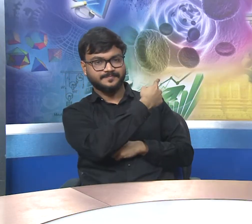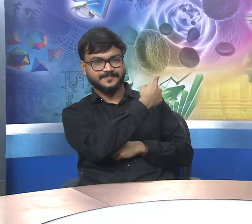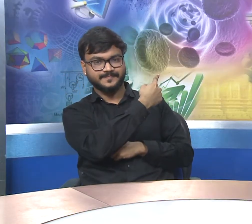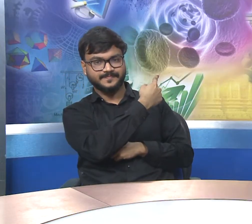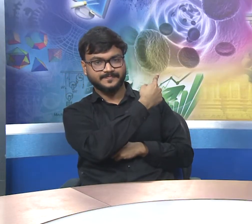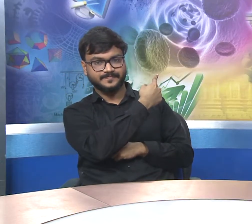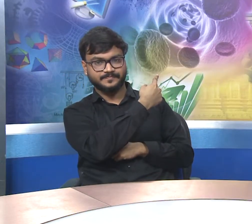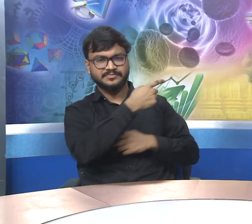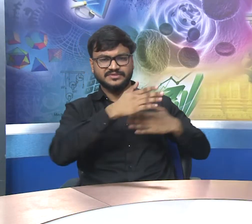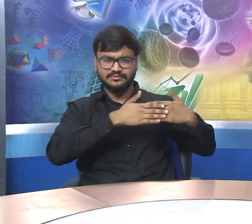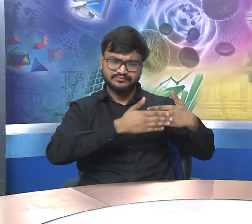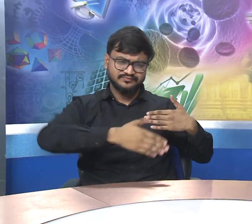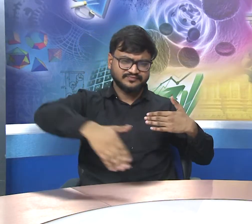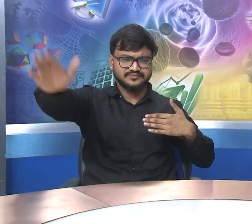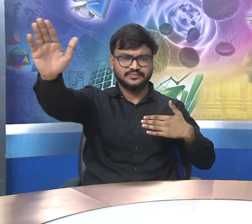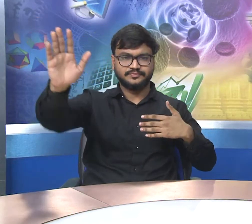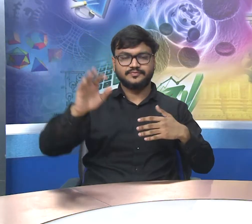As you can see on the screen.